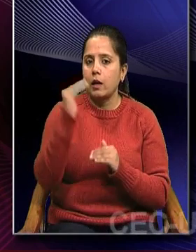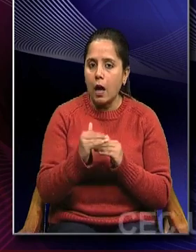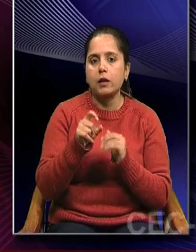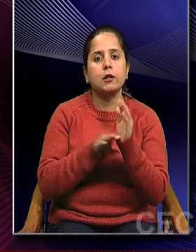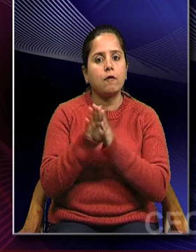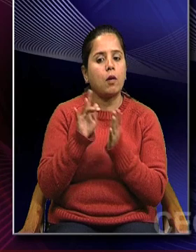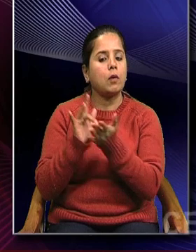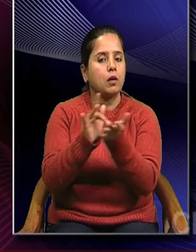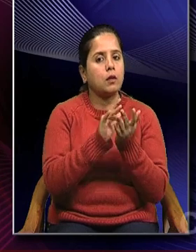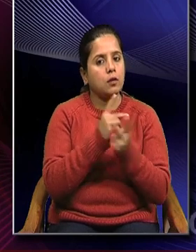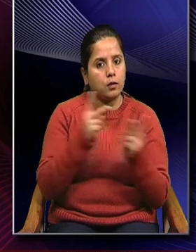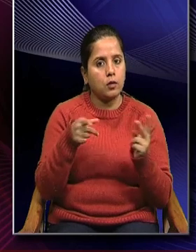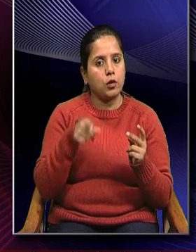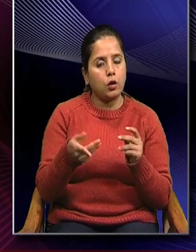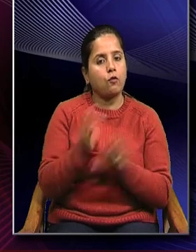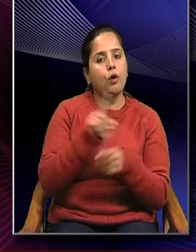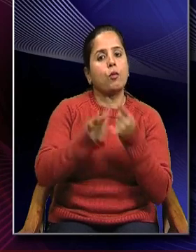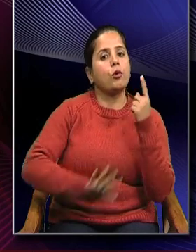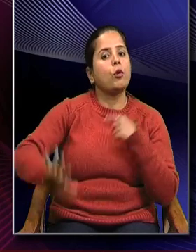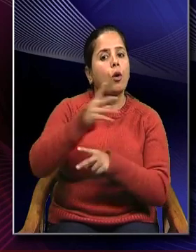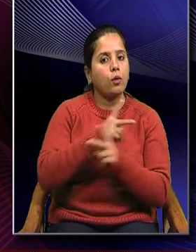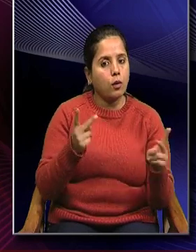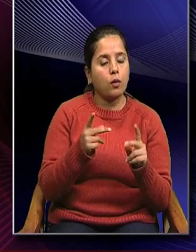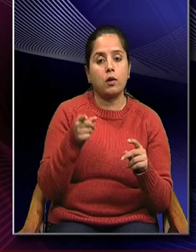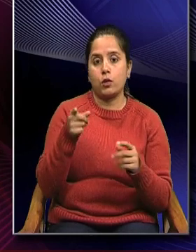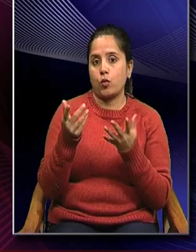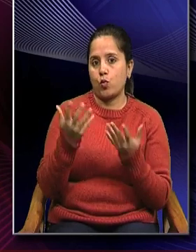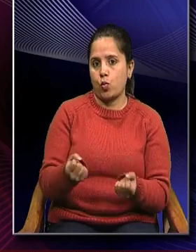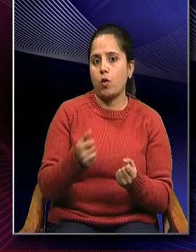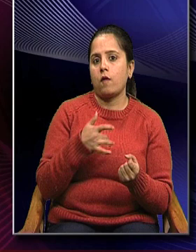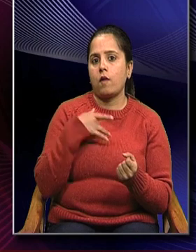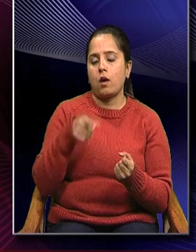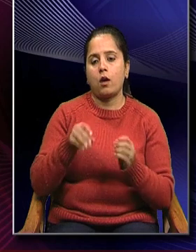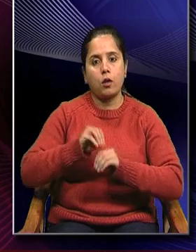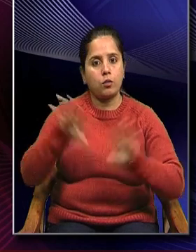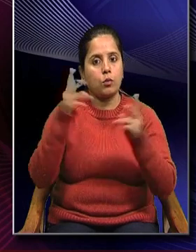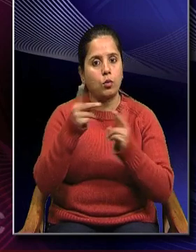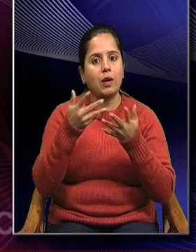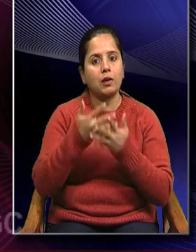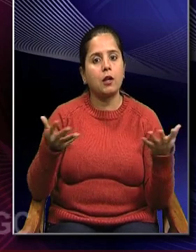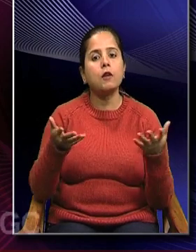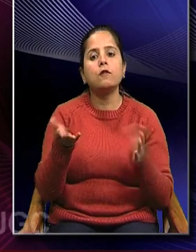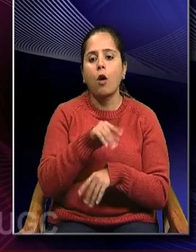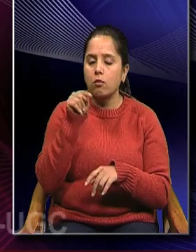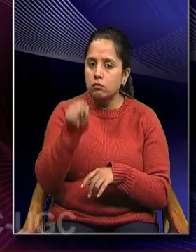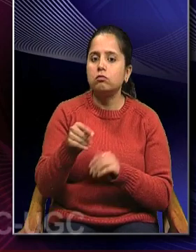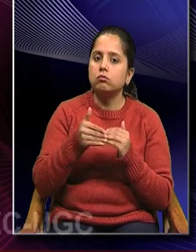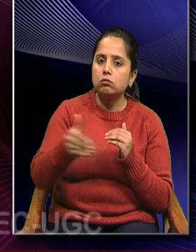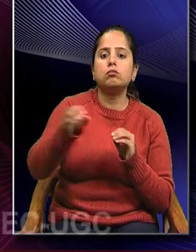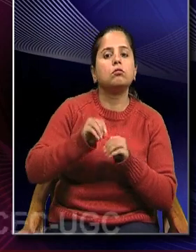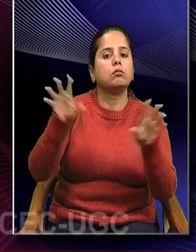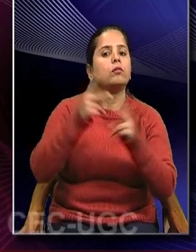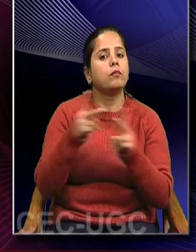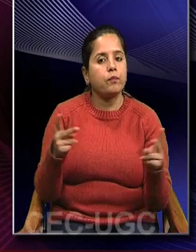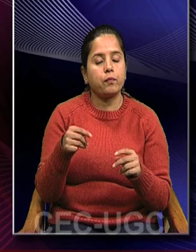regions to Europe, and they wanted to in a way export the finished products from there, so